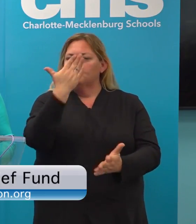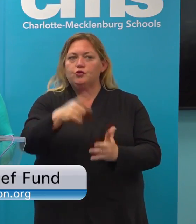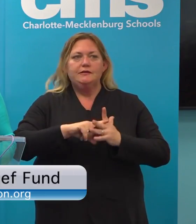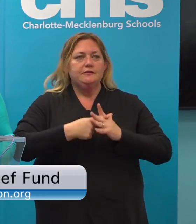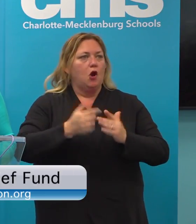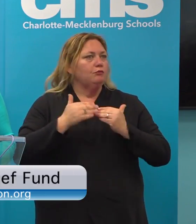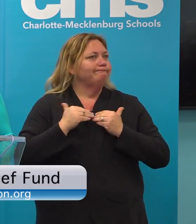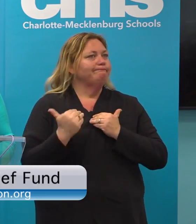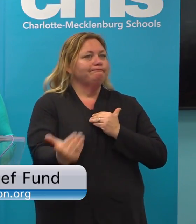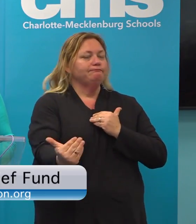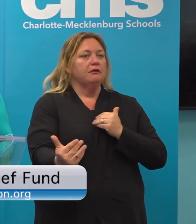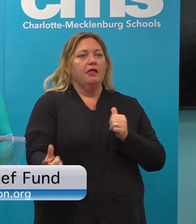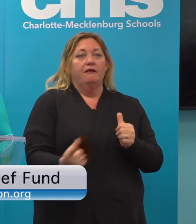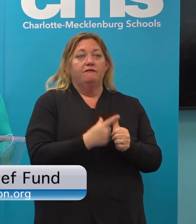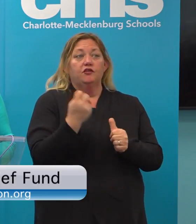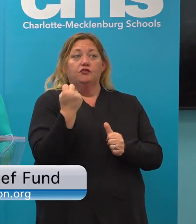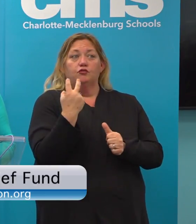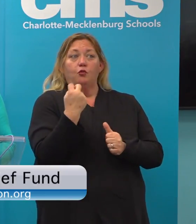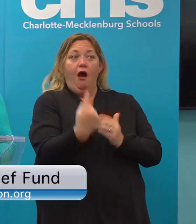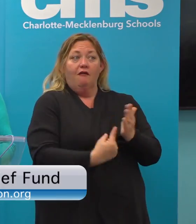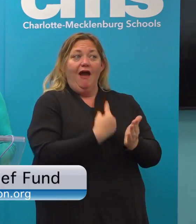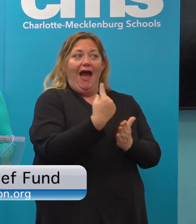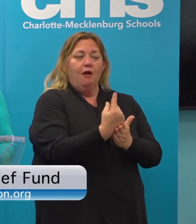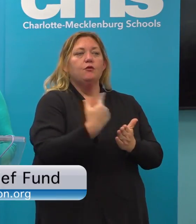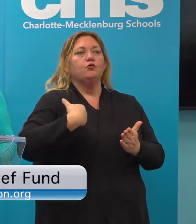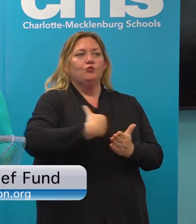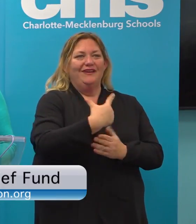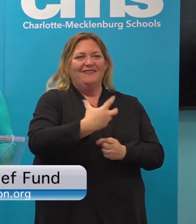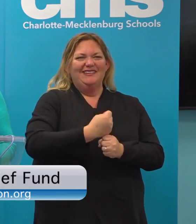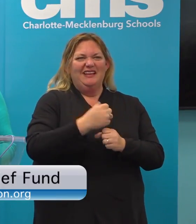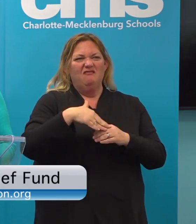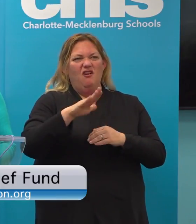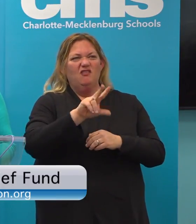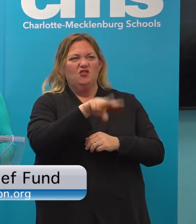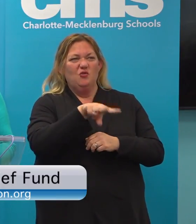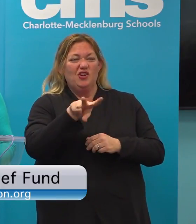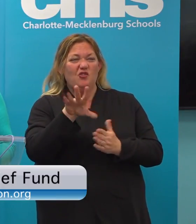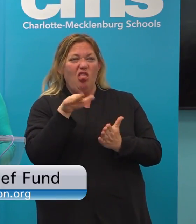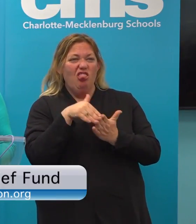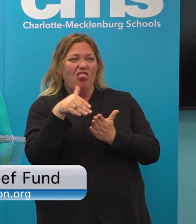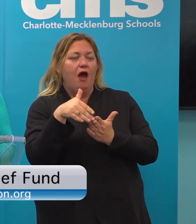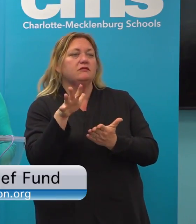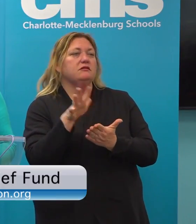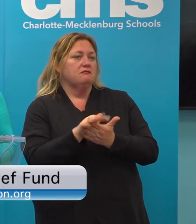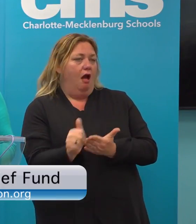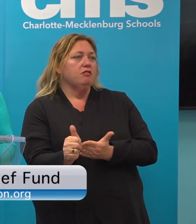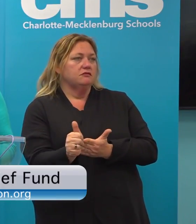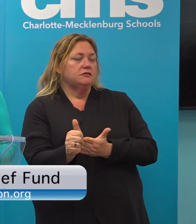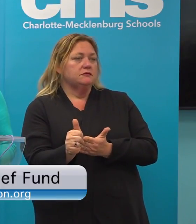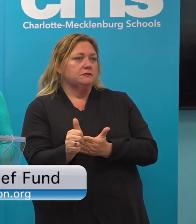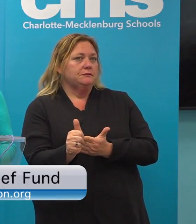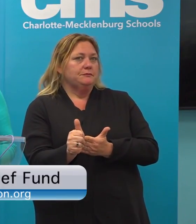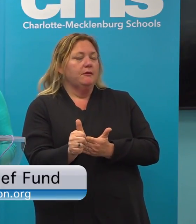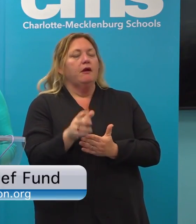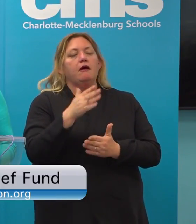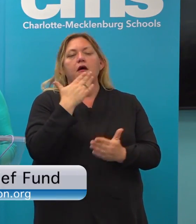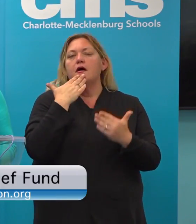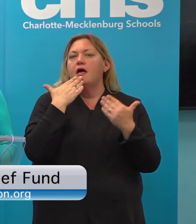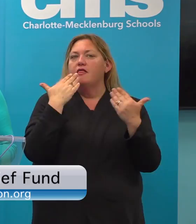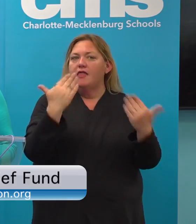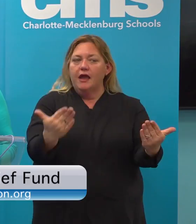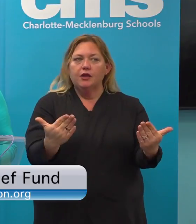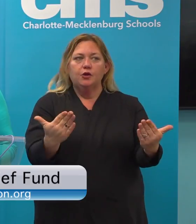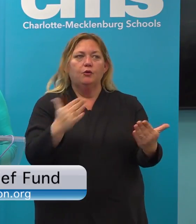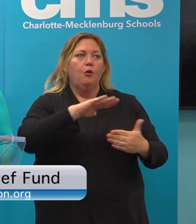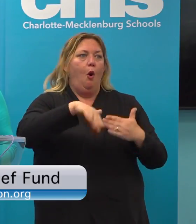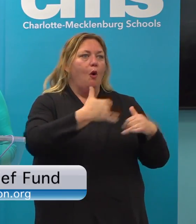start. In the first 12 hours, we have received a little over $22,000. We want to say a big thank you to all